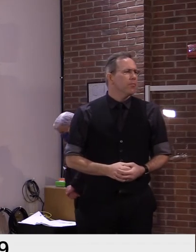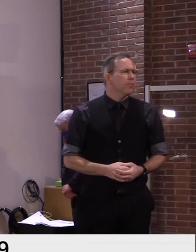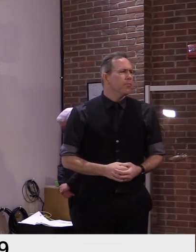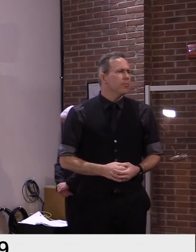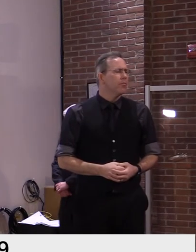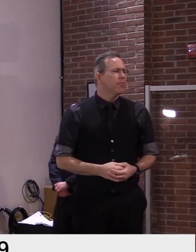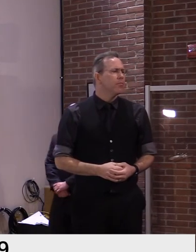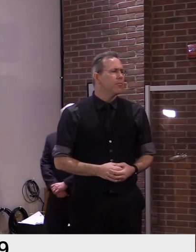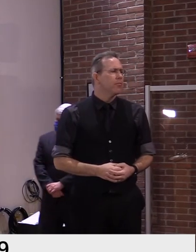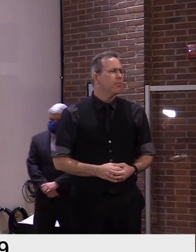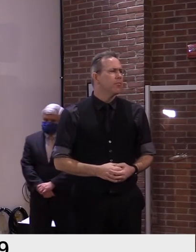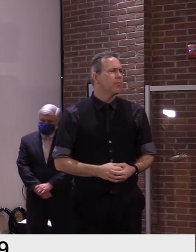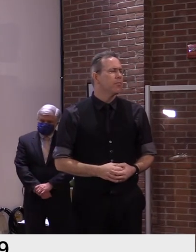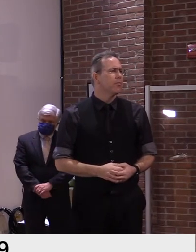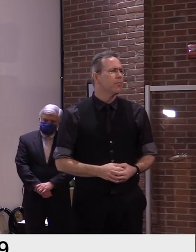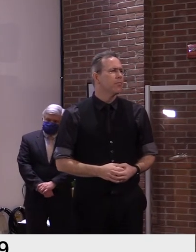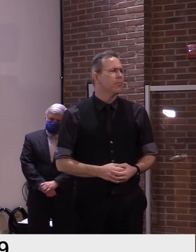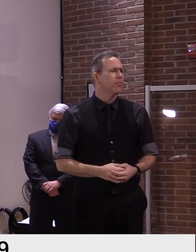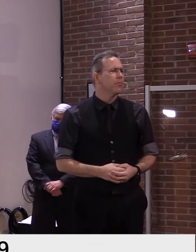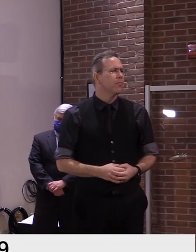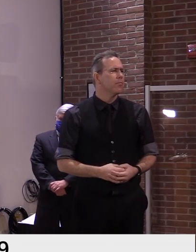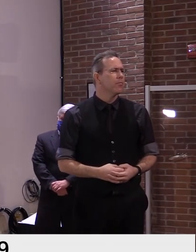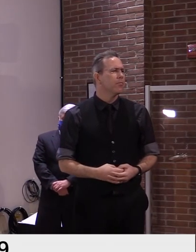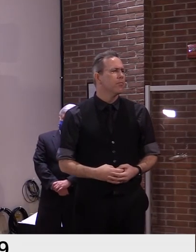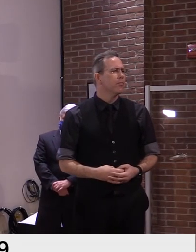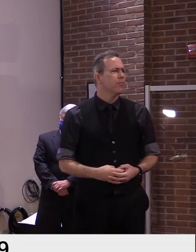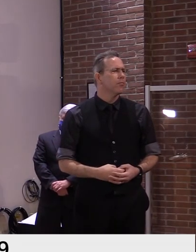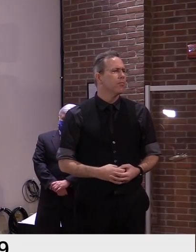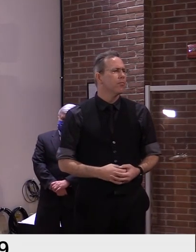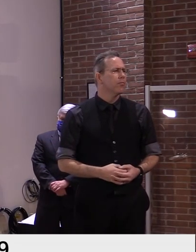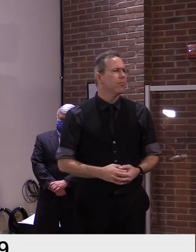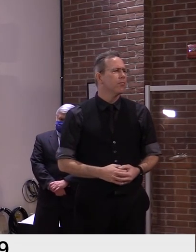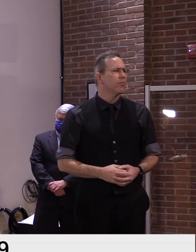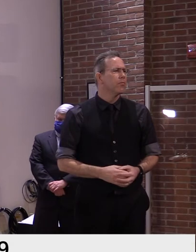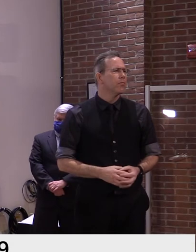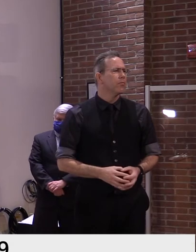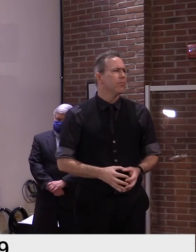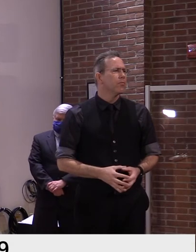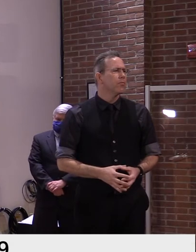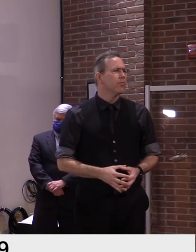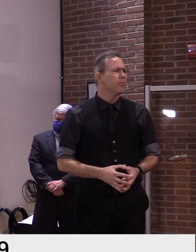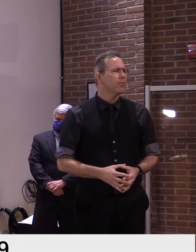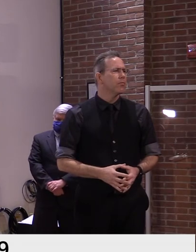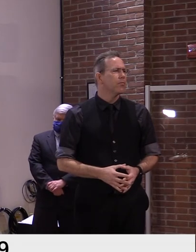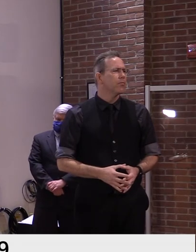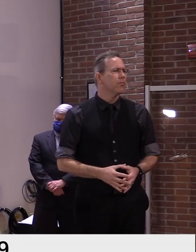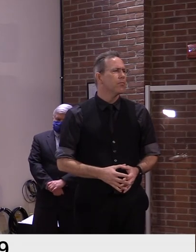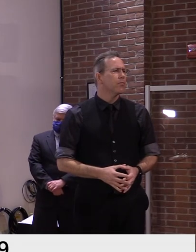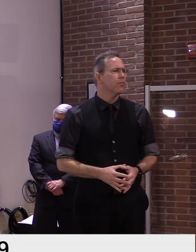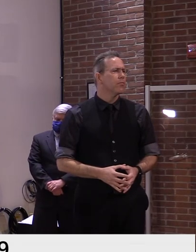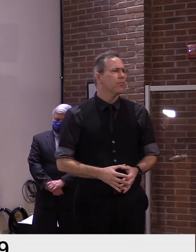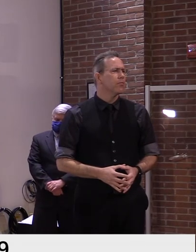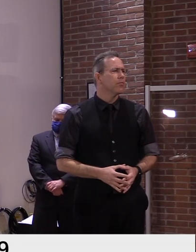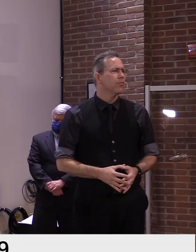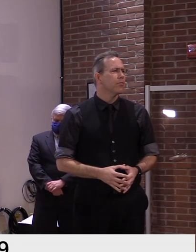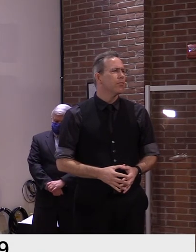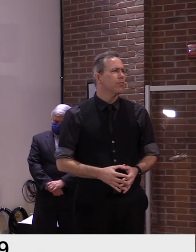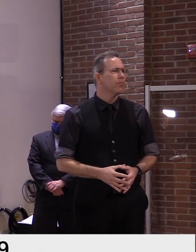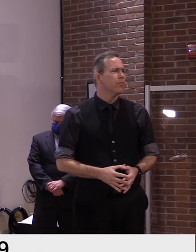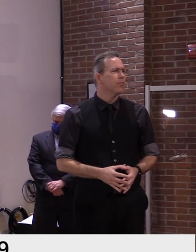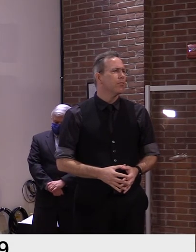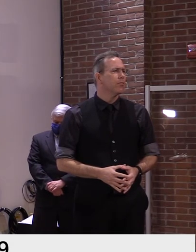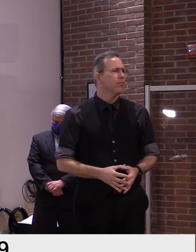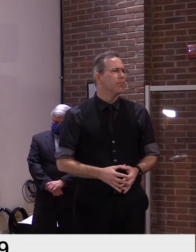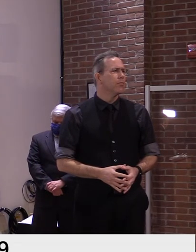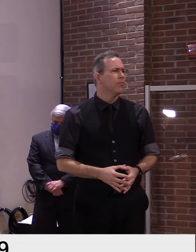and then were told for their second shot it will be scheduled 4 weeks out instead of three. And when the patients brought that up as a point of concern, they were told